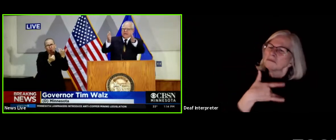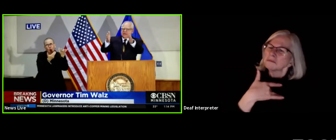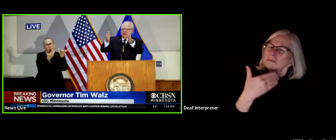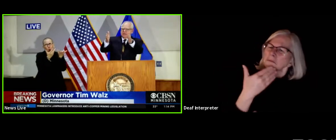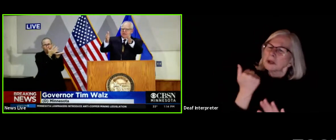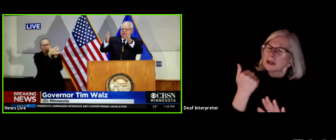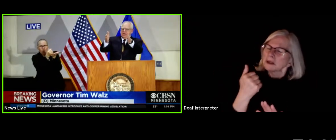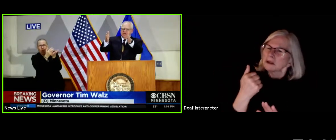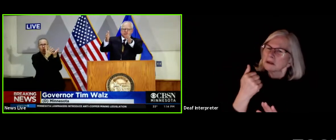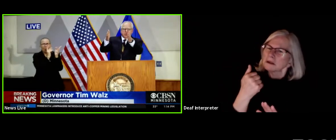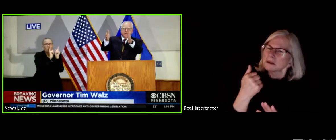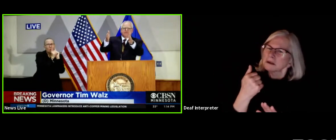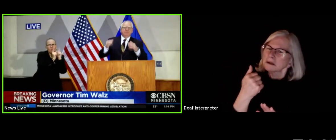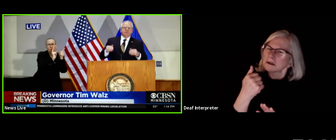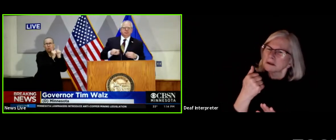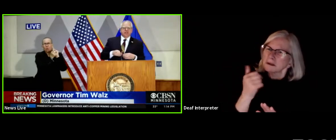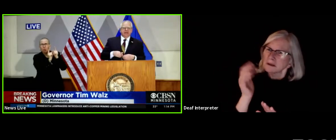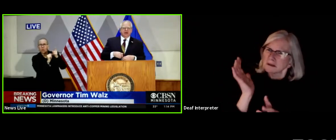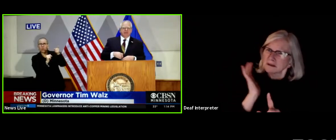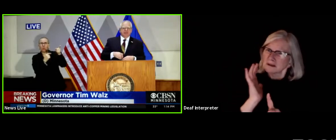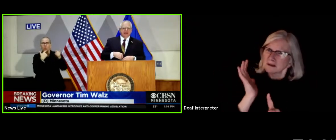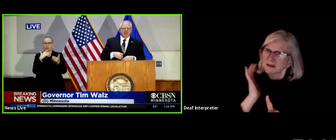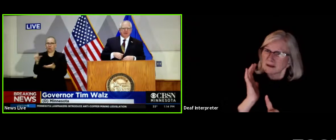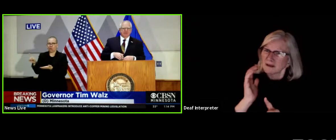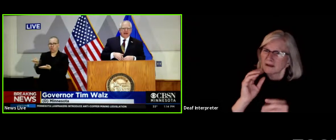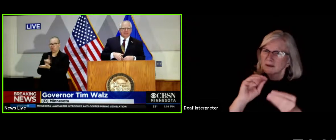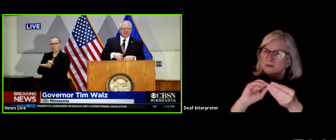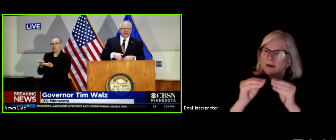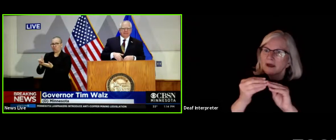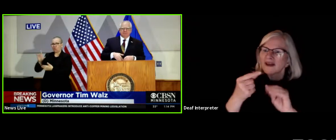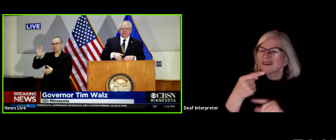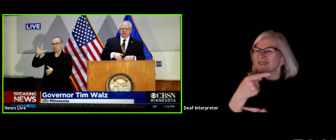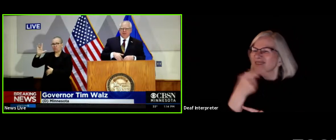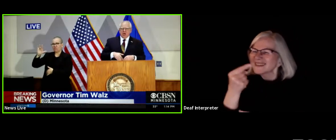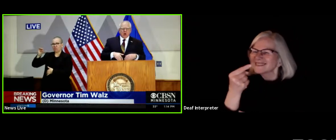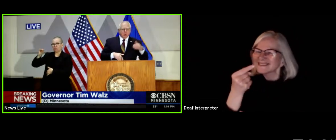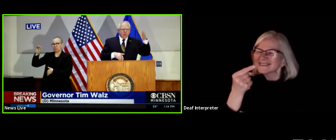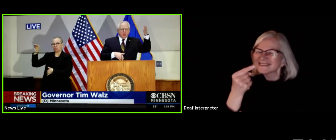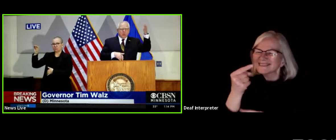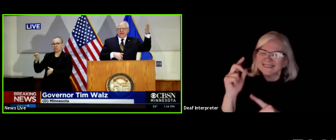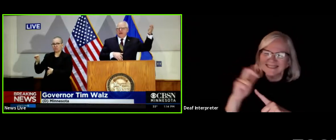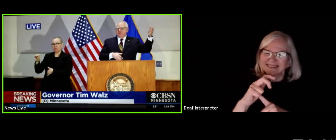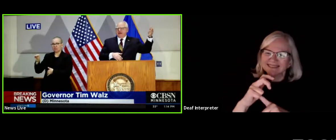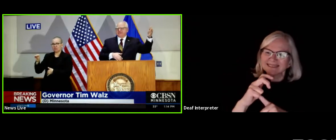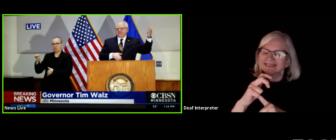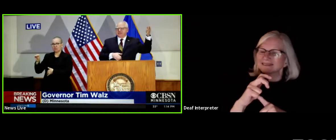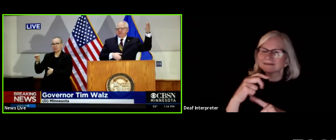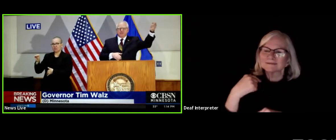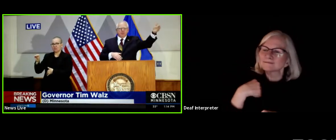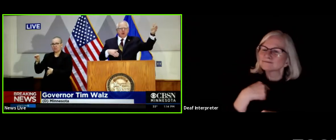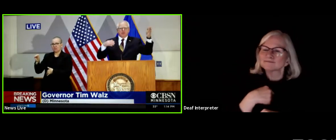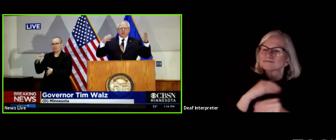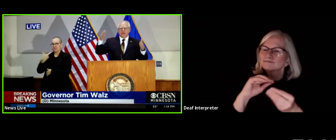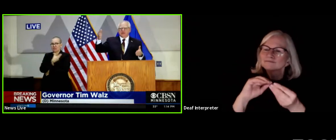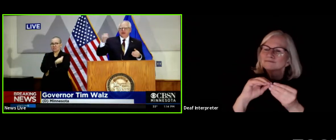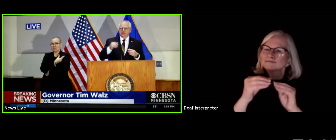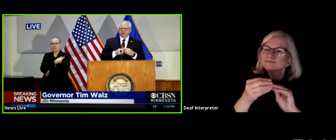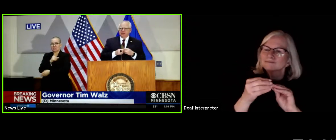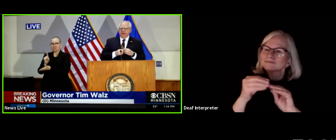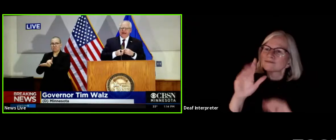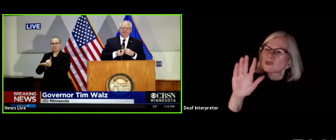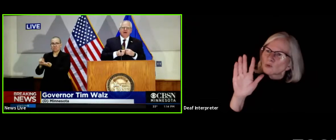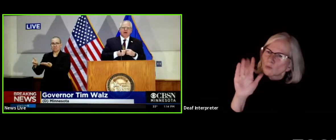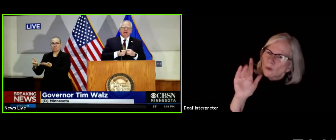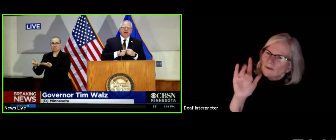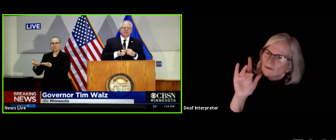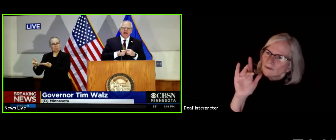1 week is 25% of the time we've been vaccinating. We get our vaccines at a different point in the week than others.